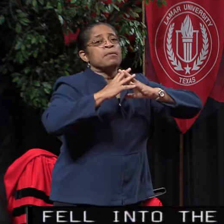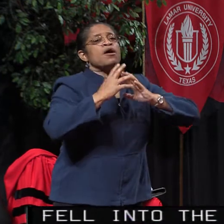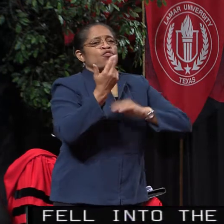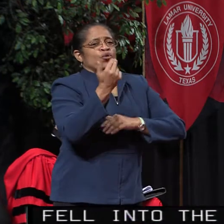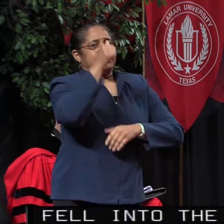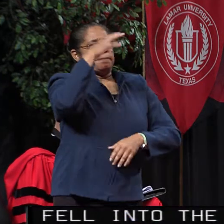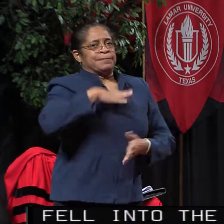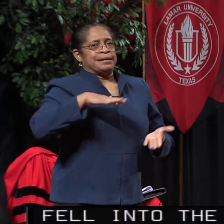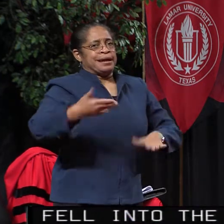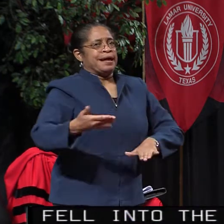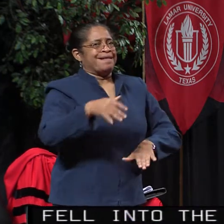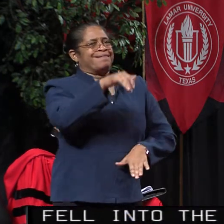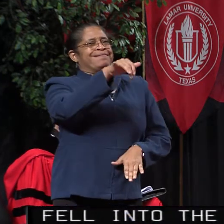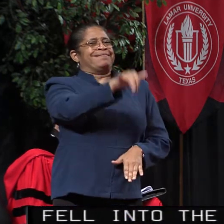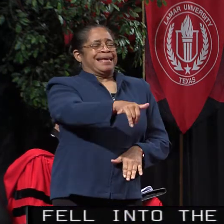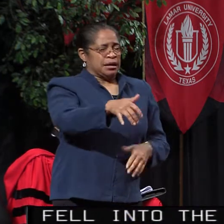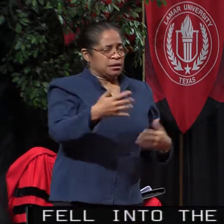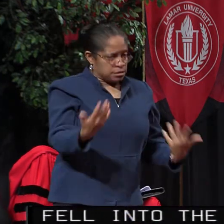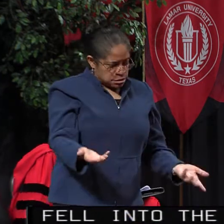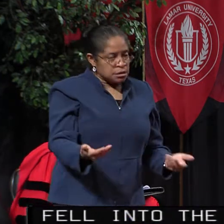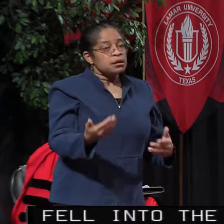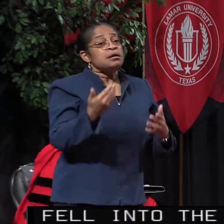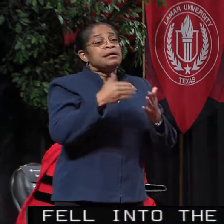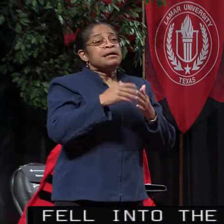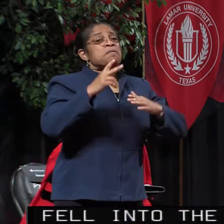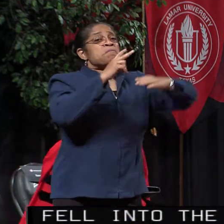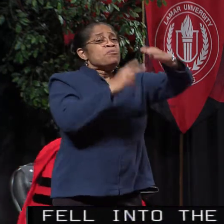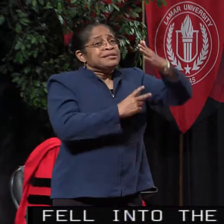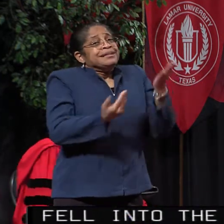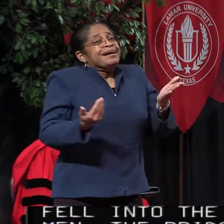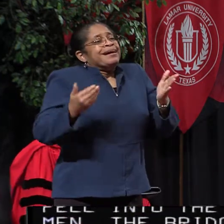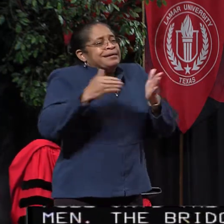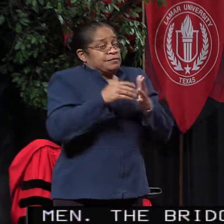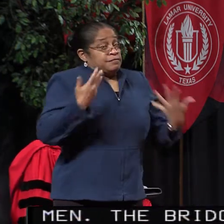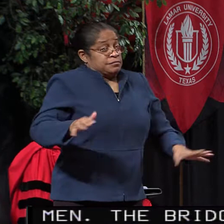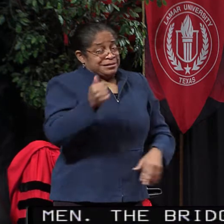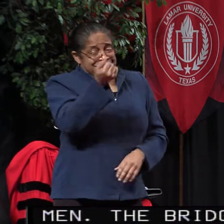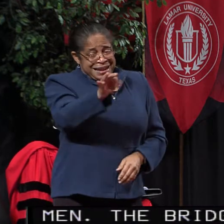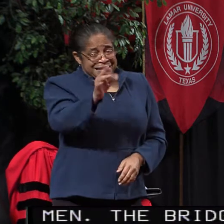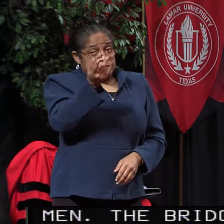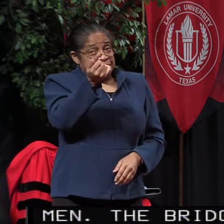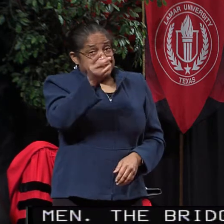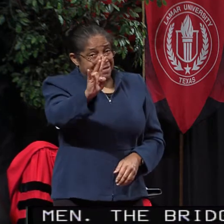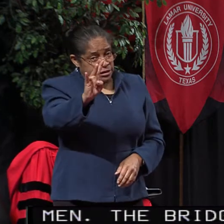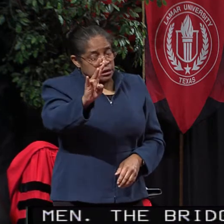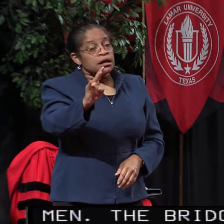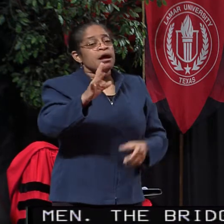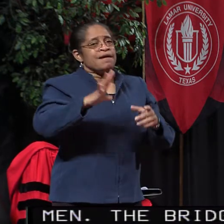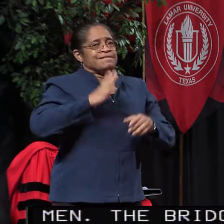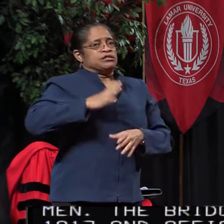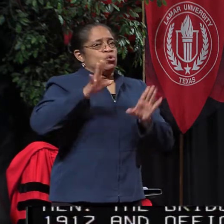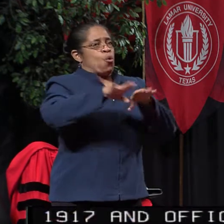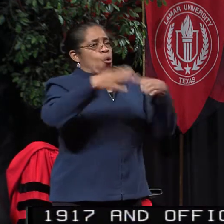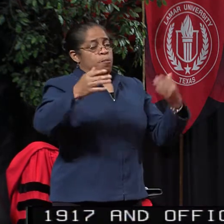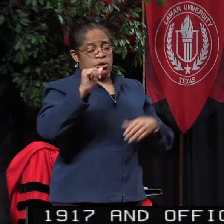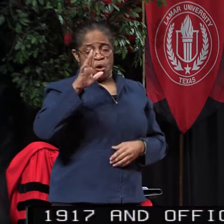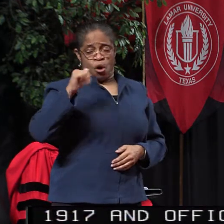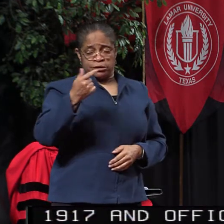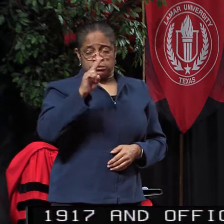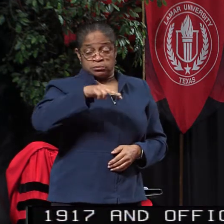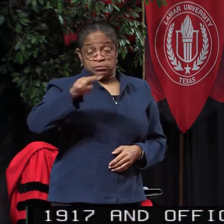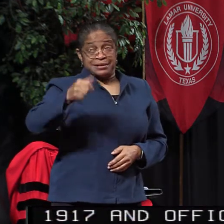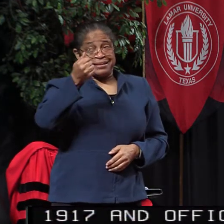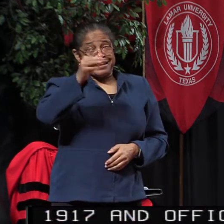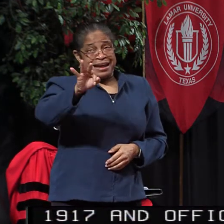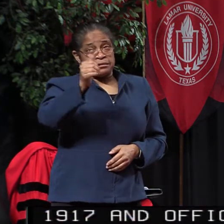men. The bridge was finally completed in 1917 and officially opened August